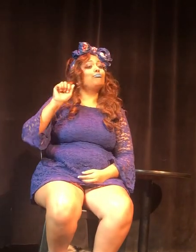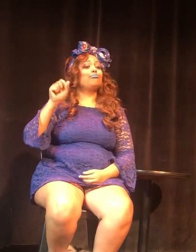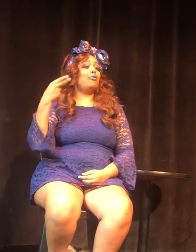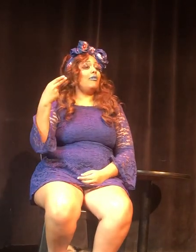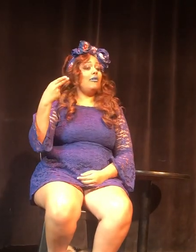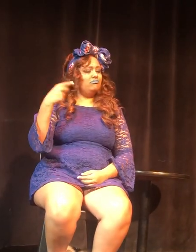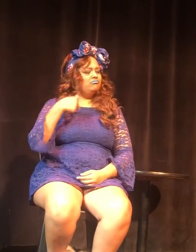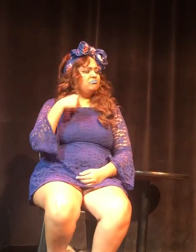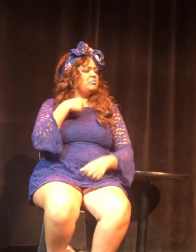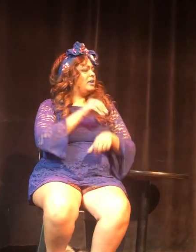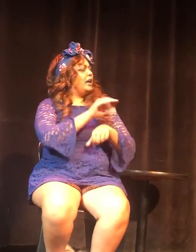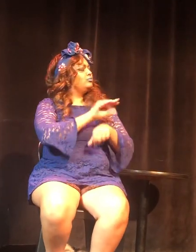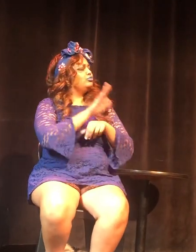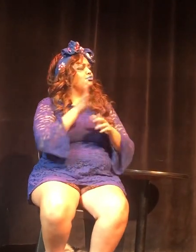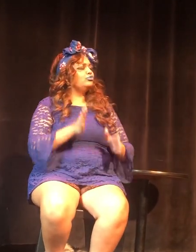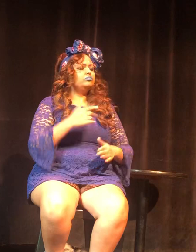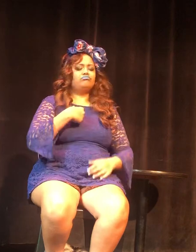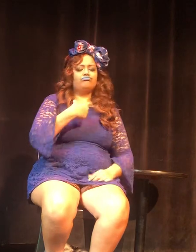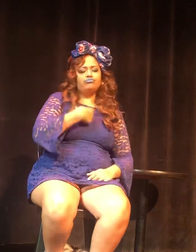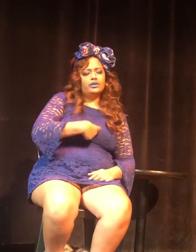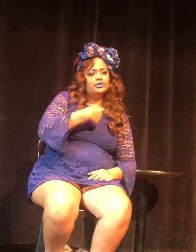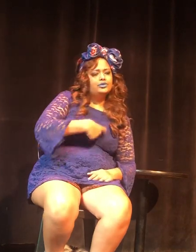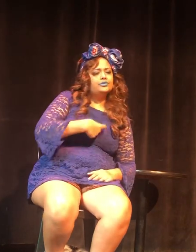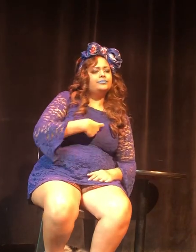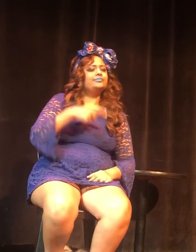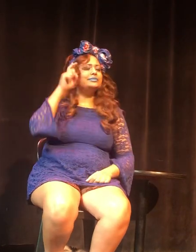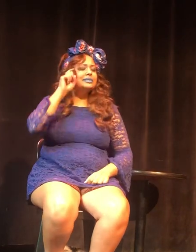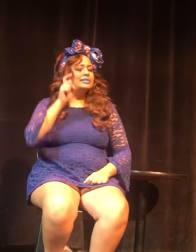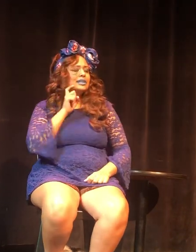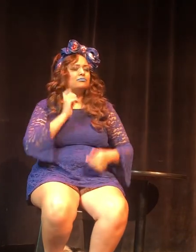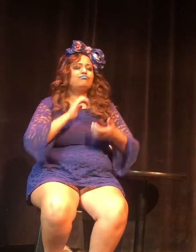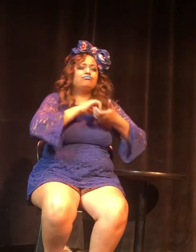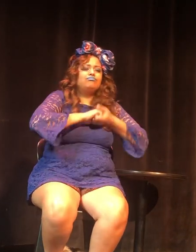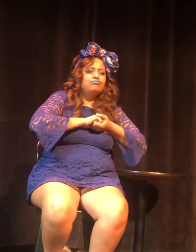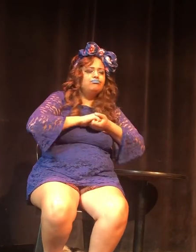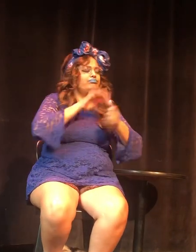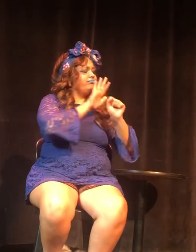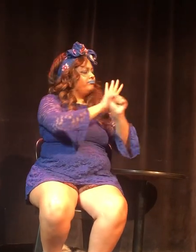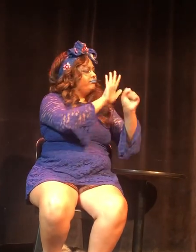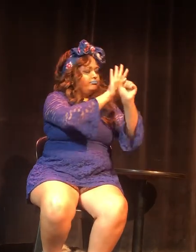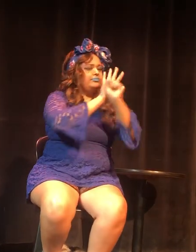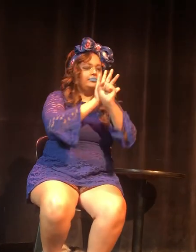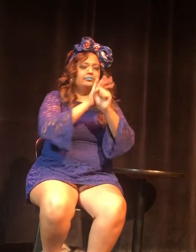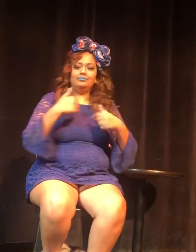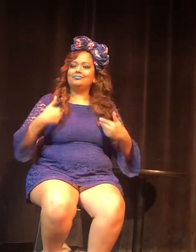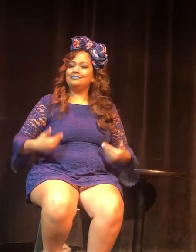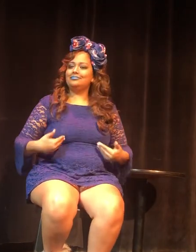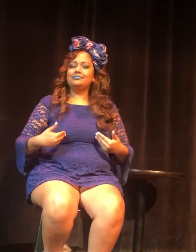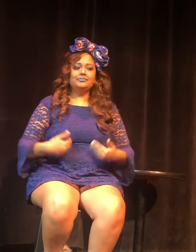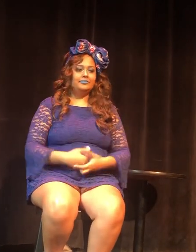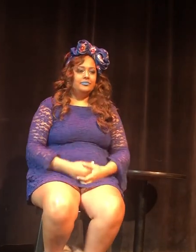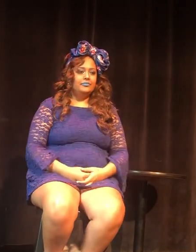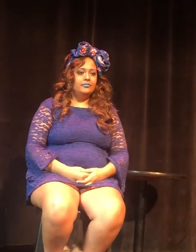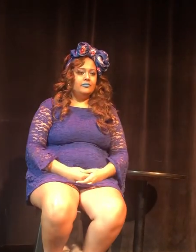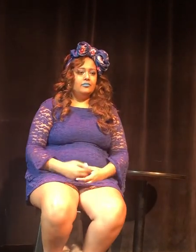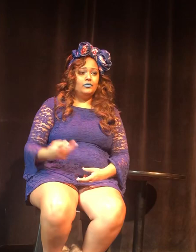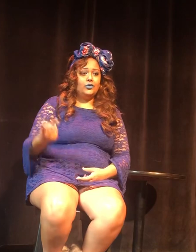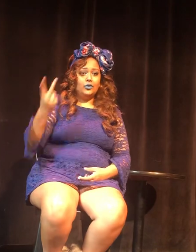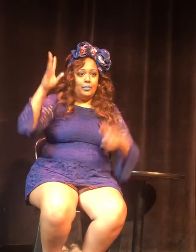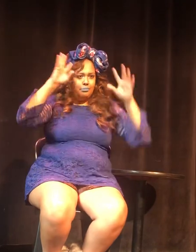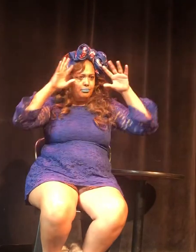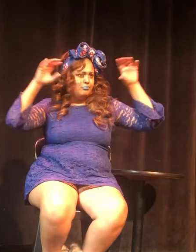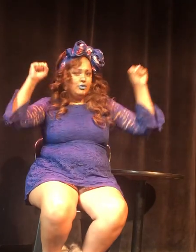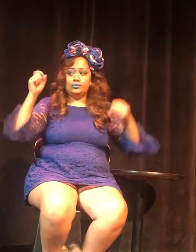Sexuality Alliance, and these are our amazing co-presidents, Derek